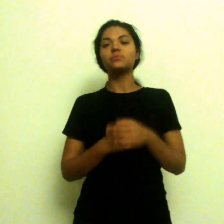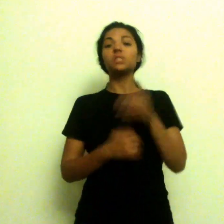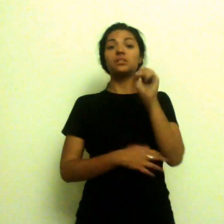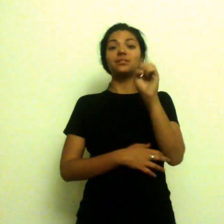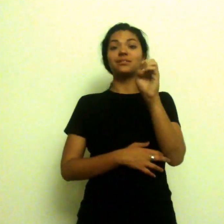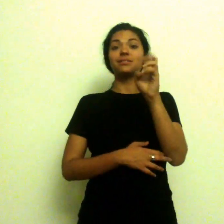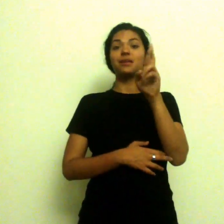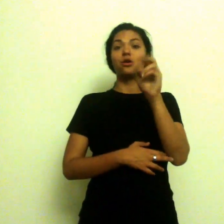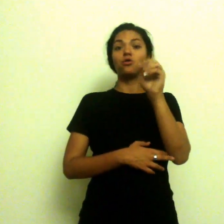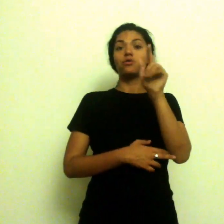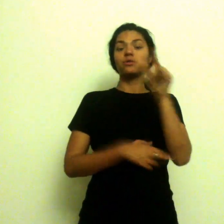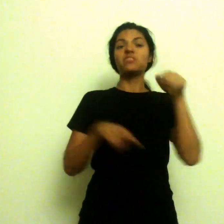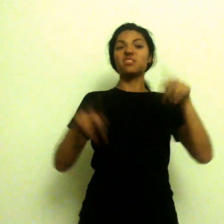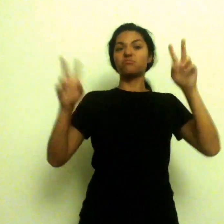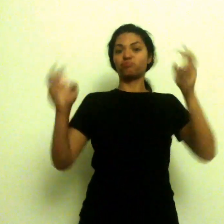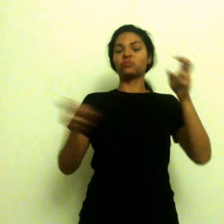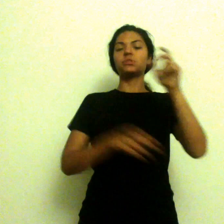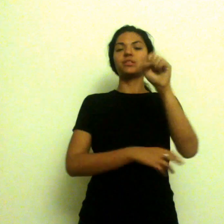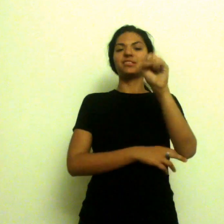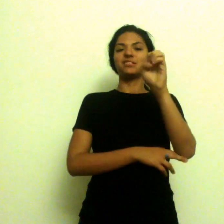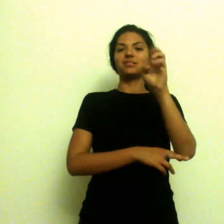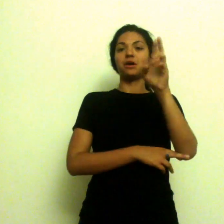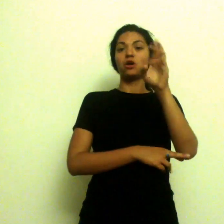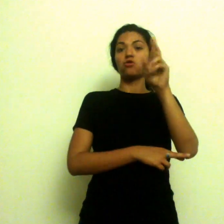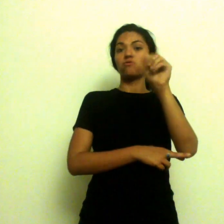copy of this message by calling us at